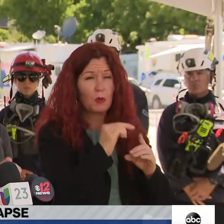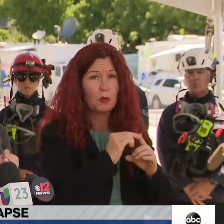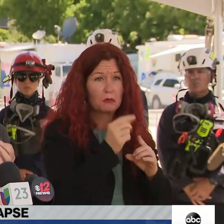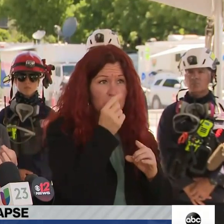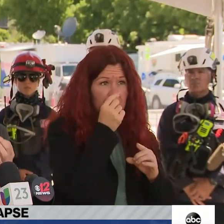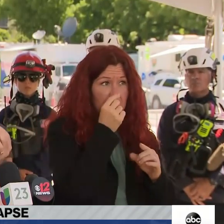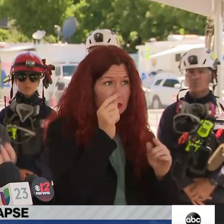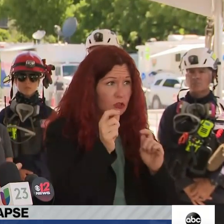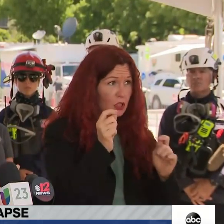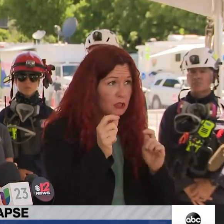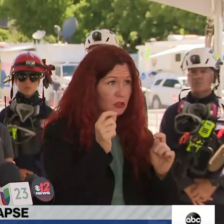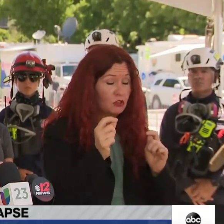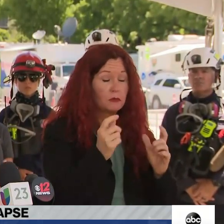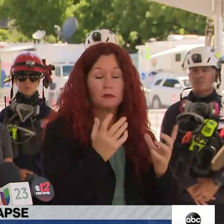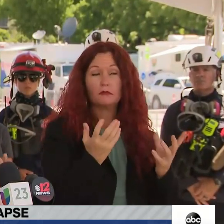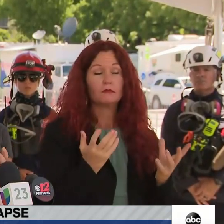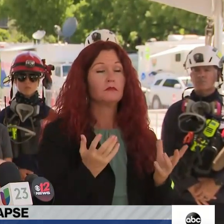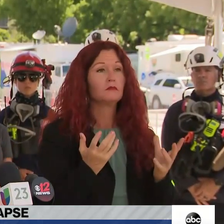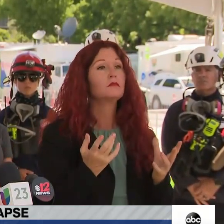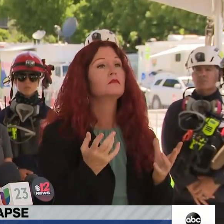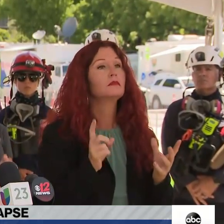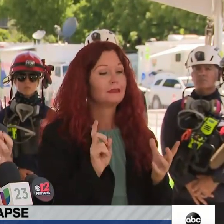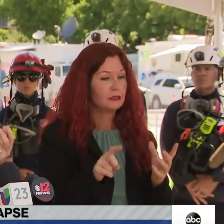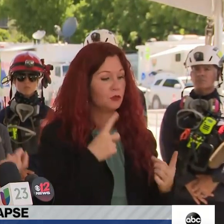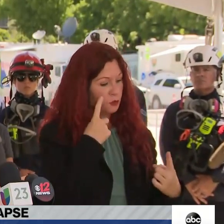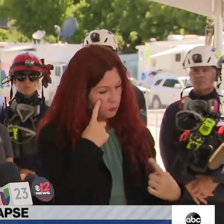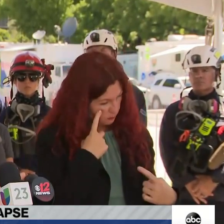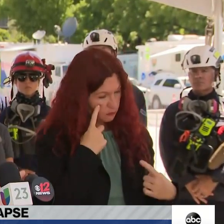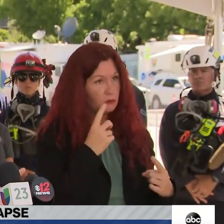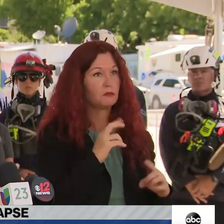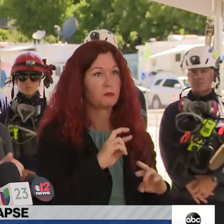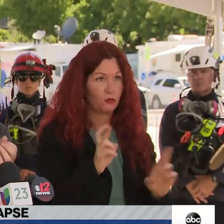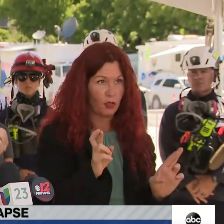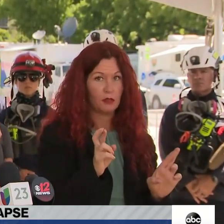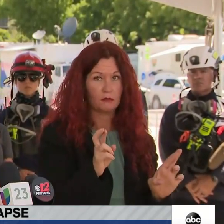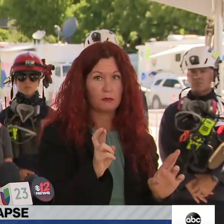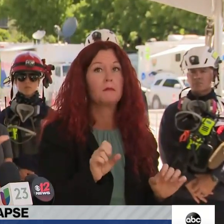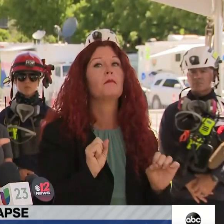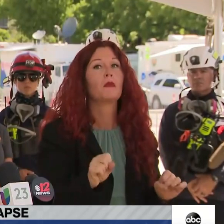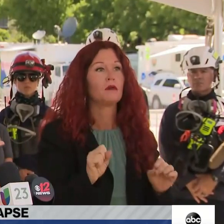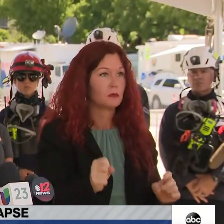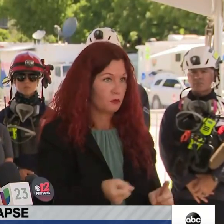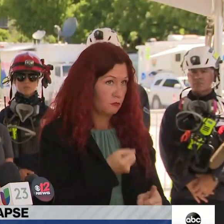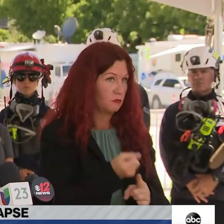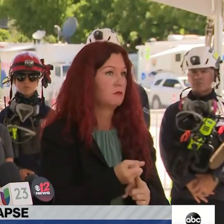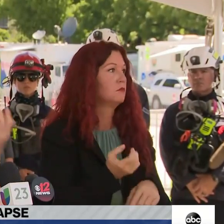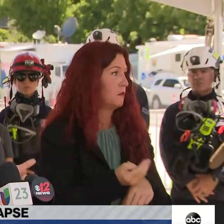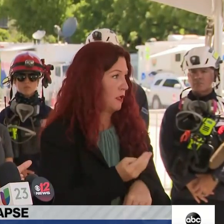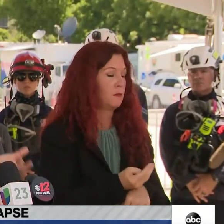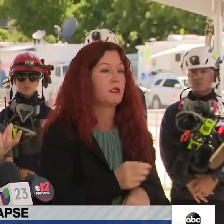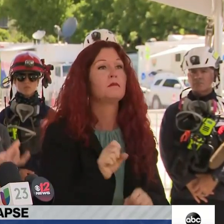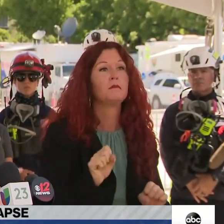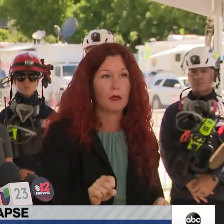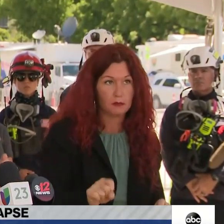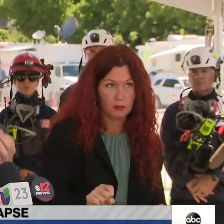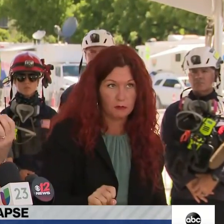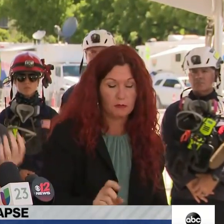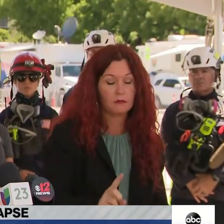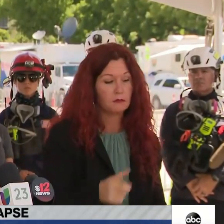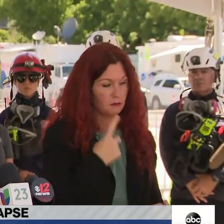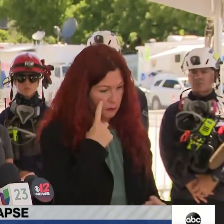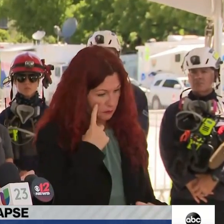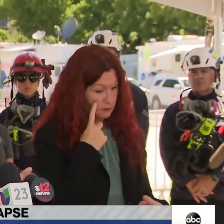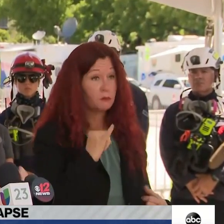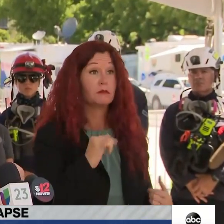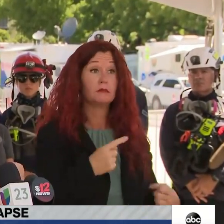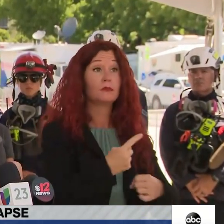so we can't let our guard down. We still need to be watching this very closely. So the weather this weekend, well, today and tomorrow, should be